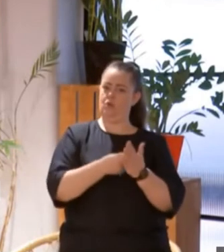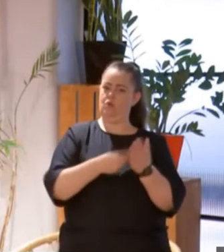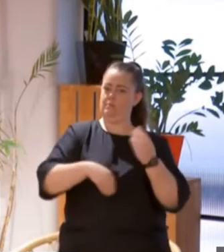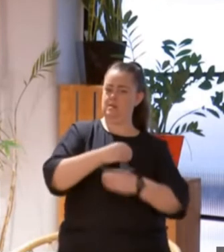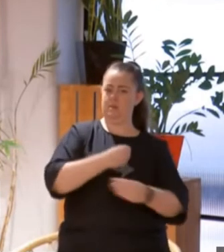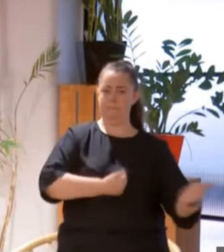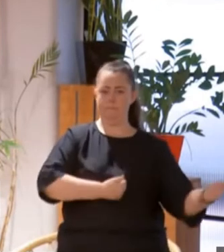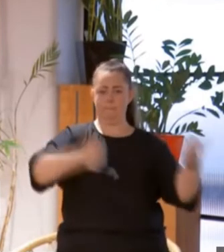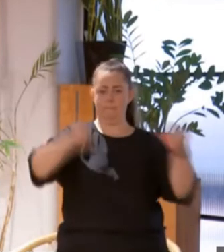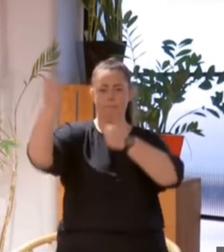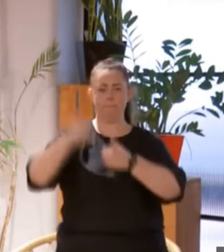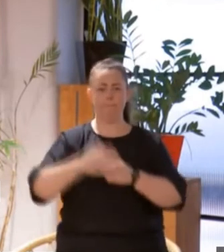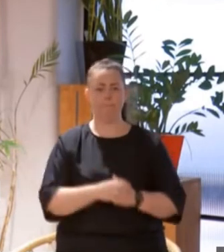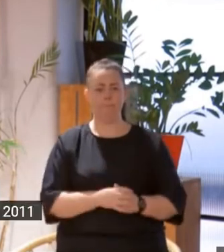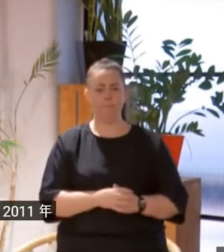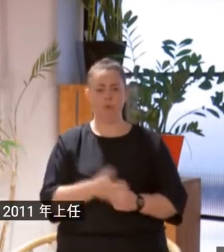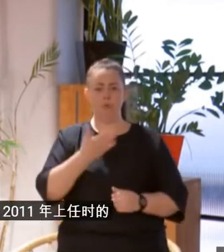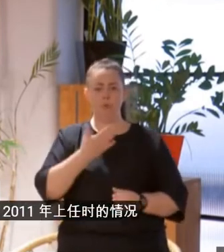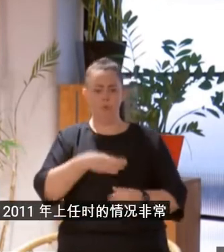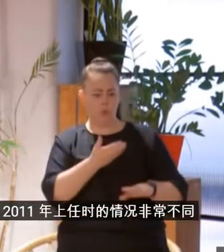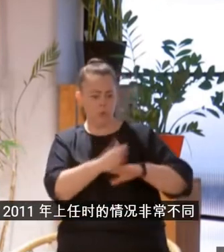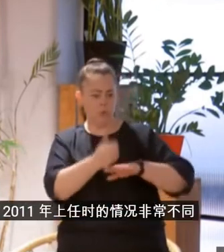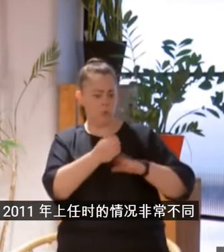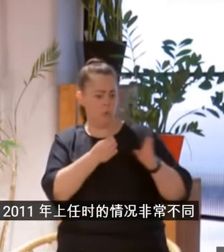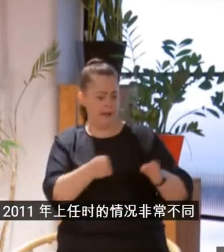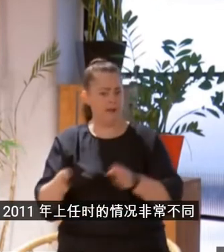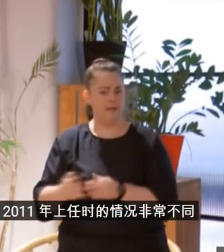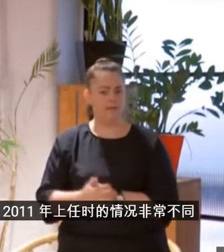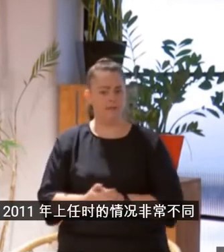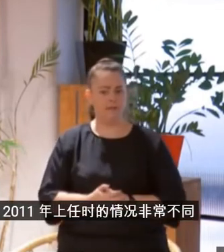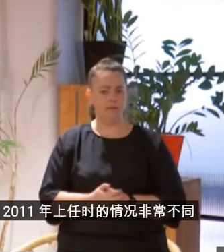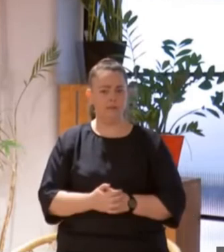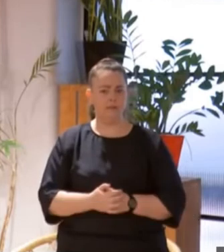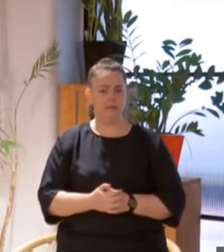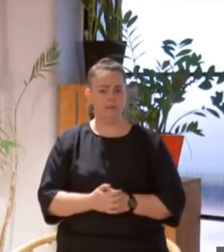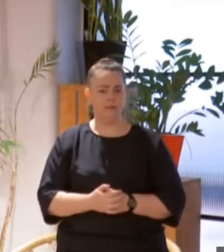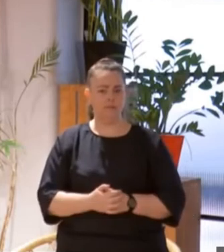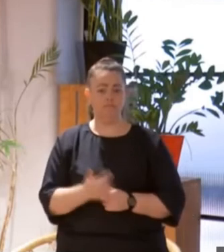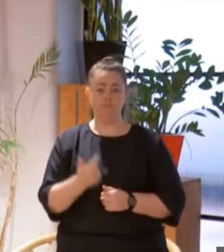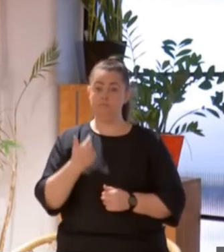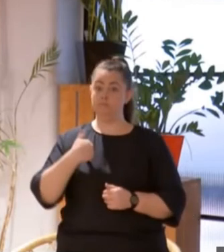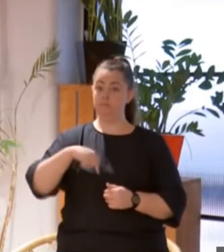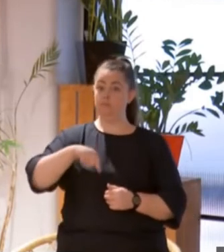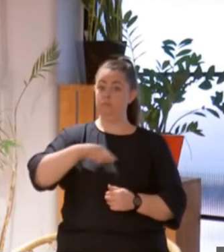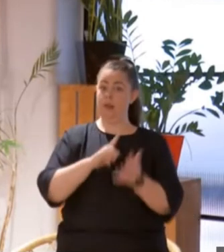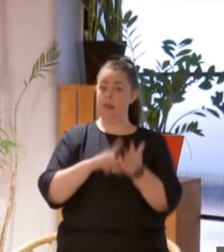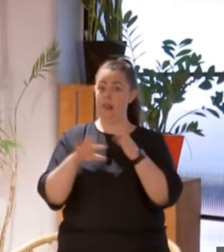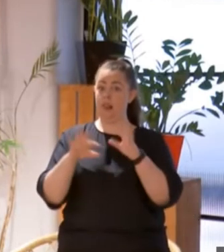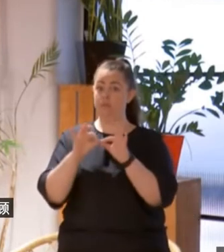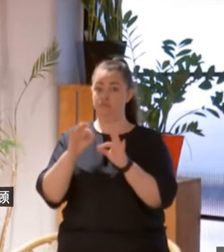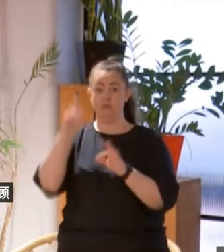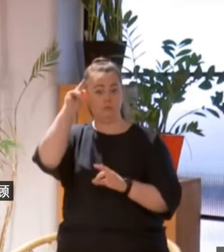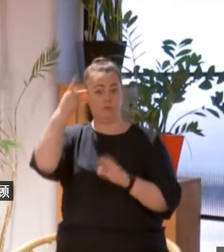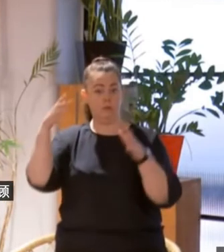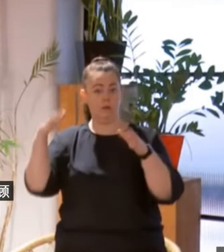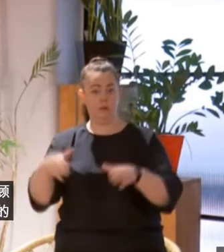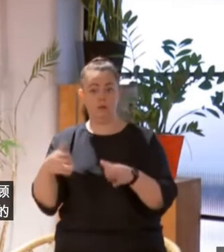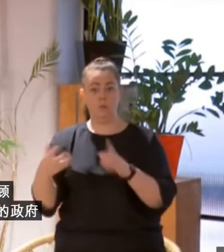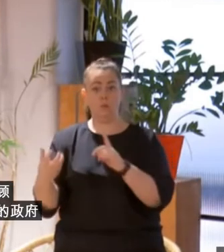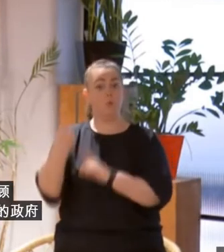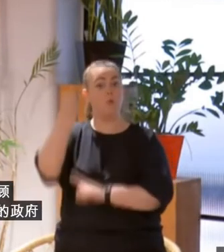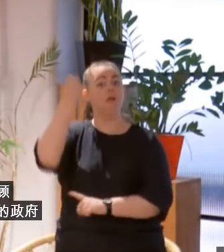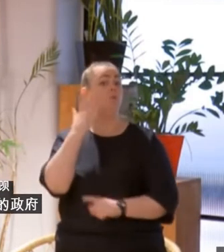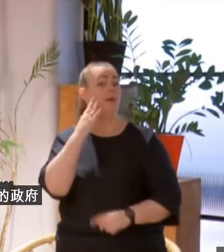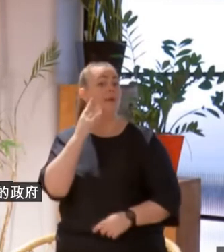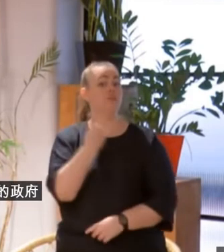world is moving fast. The world today is very different to what it was when we came to office in 2011. And I think if you look around the country, I believe